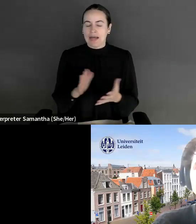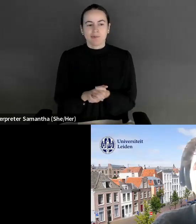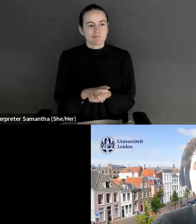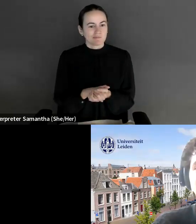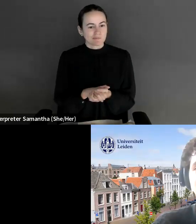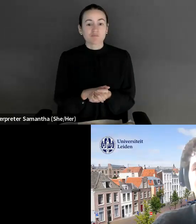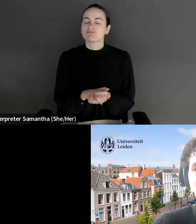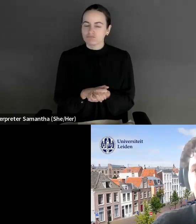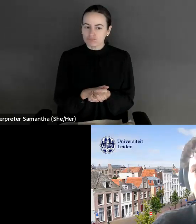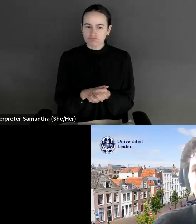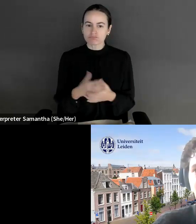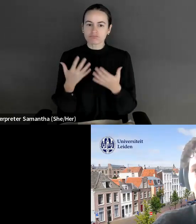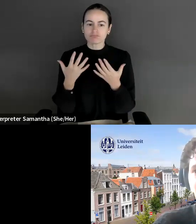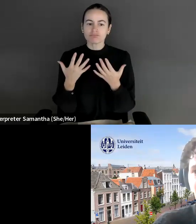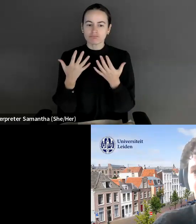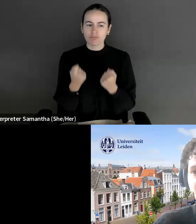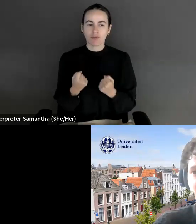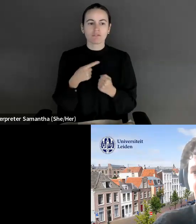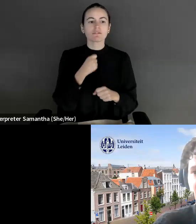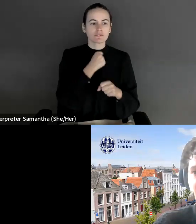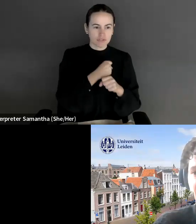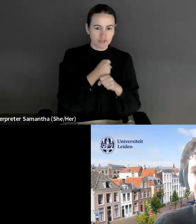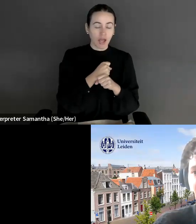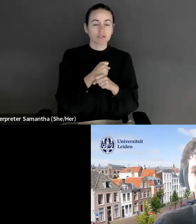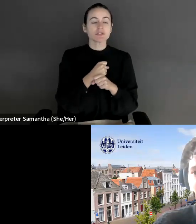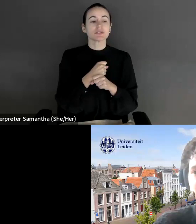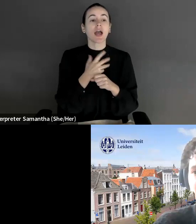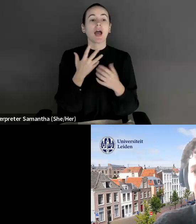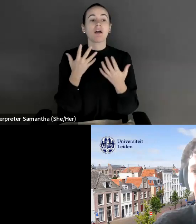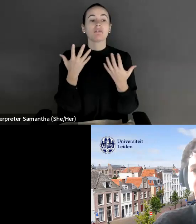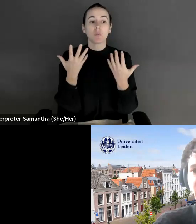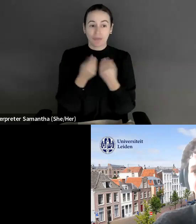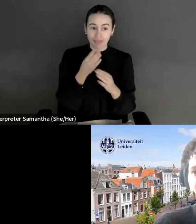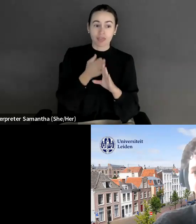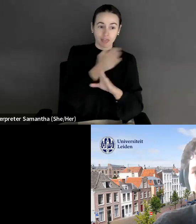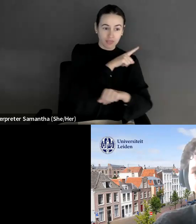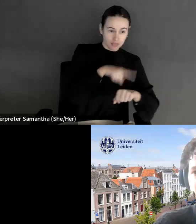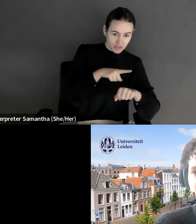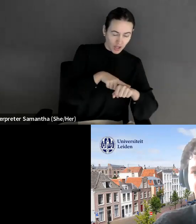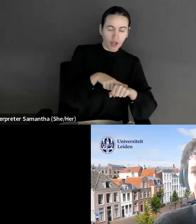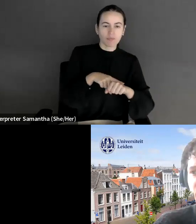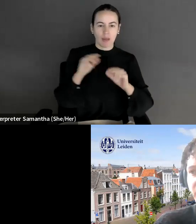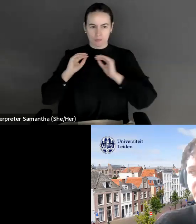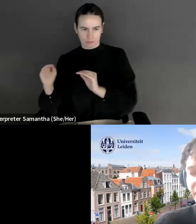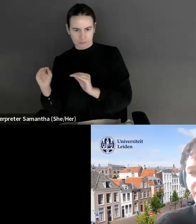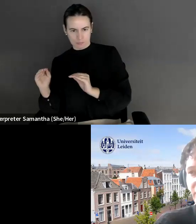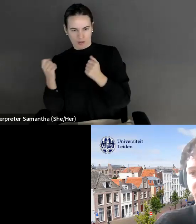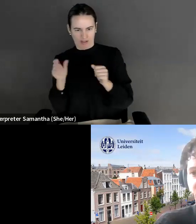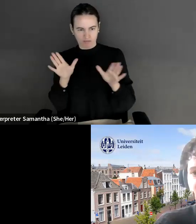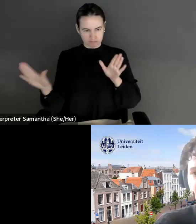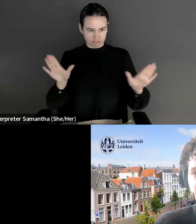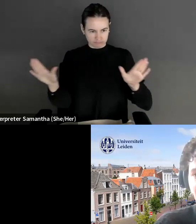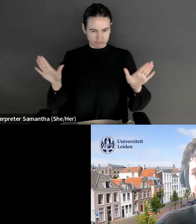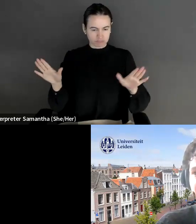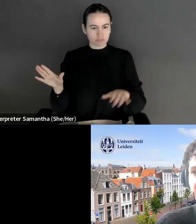Indeed, we had tasks with and without preparation time, as I told you. We also tried to manipulate